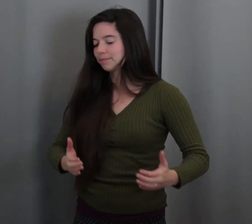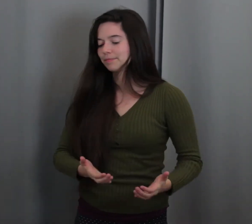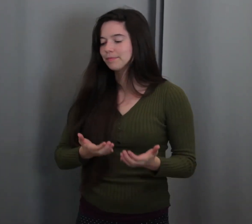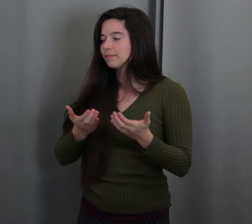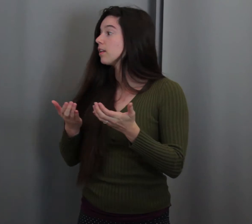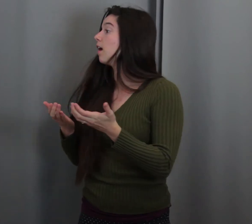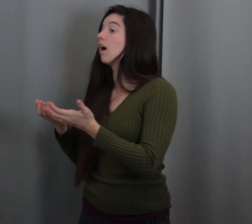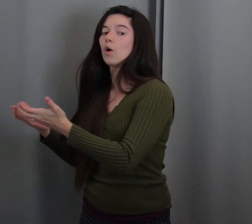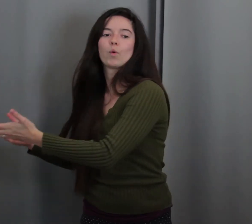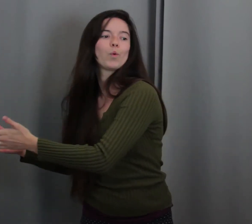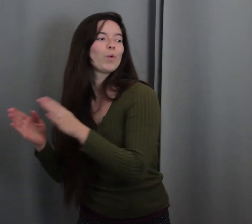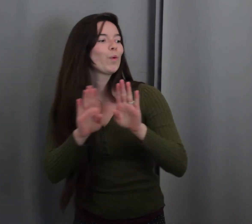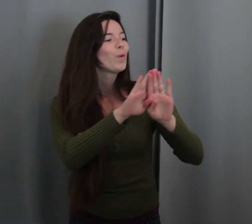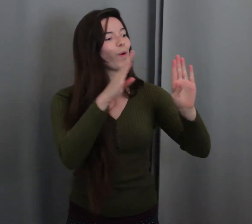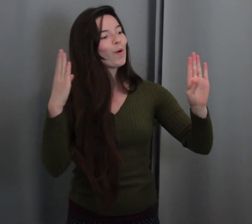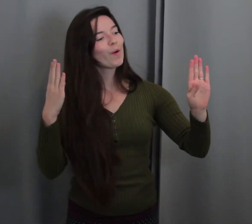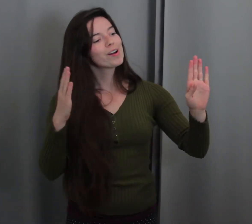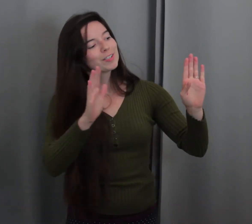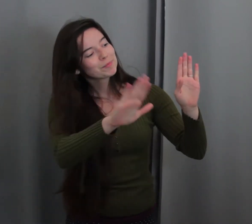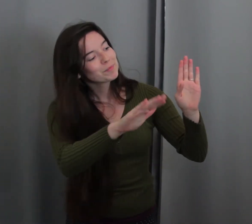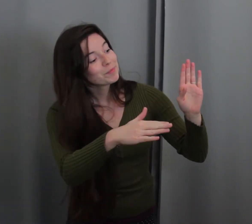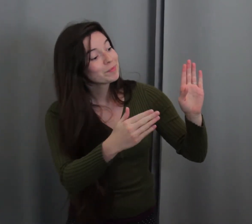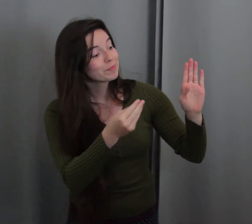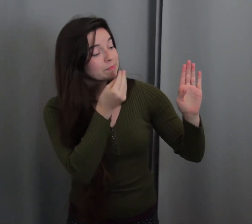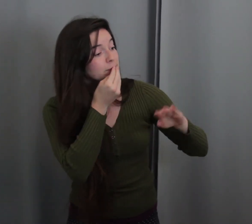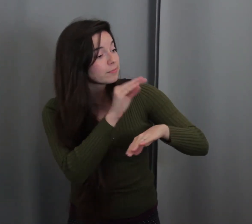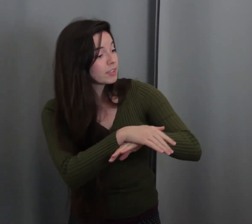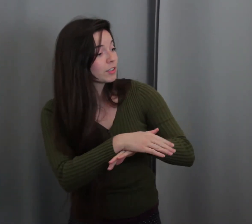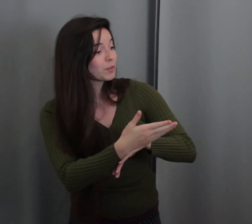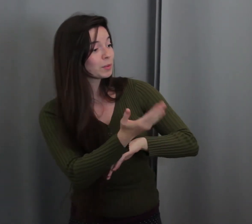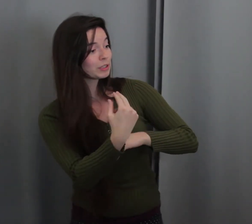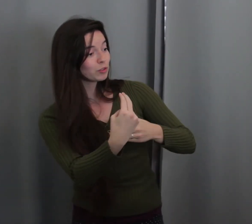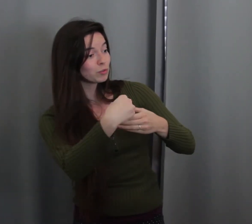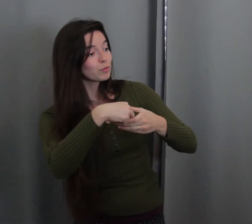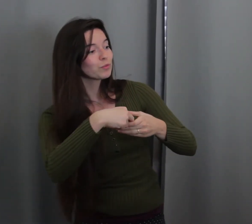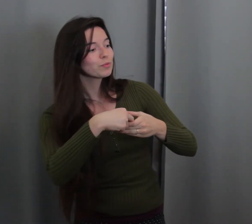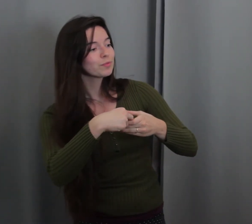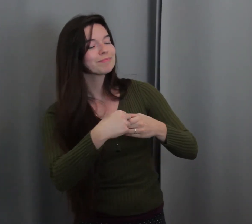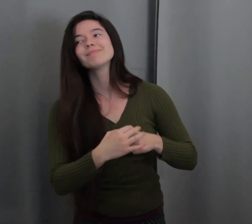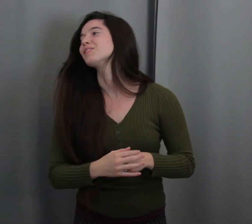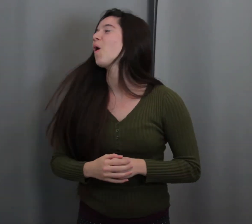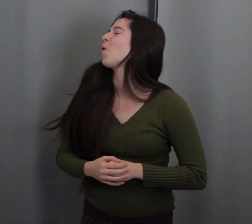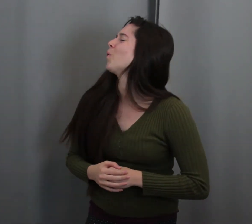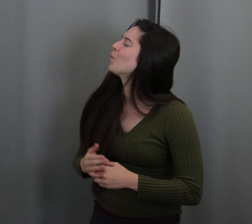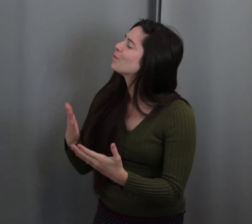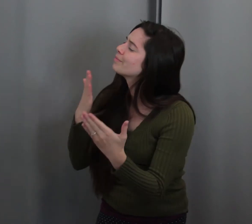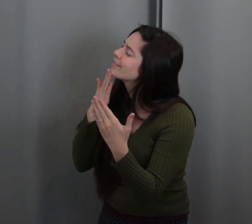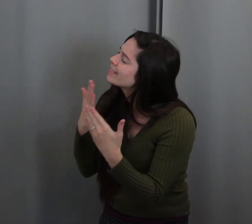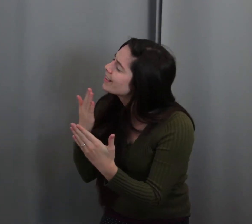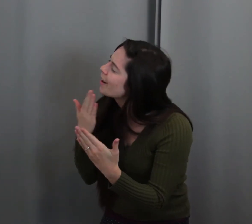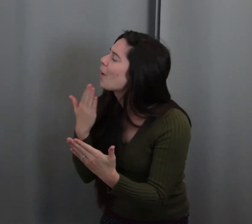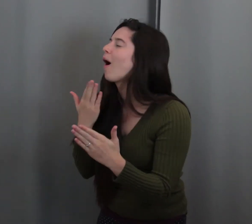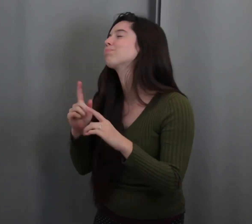you. I have plenty." And he held up a brown paper bag.